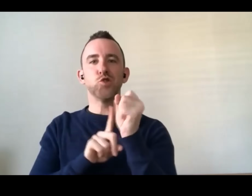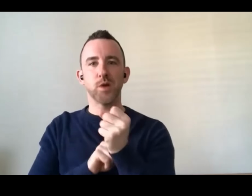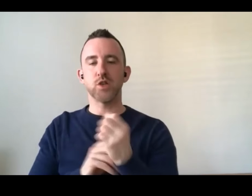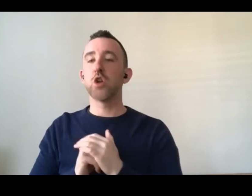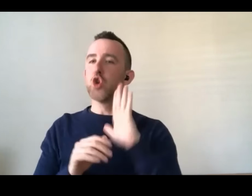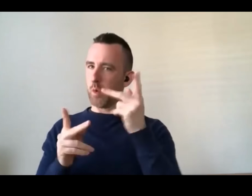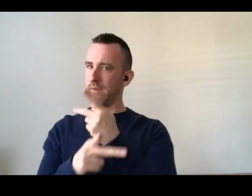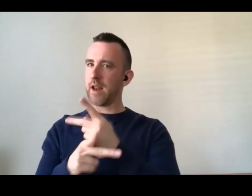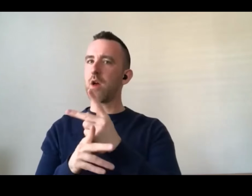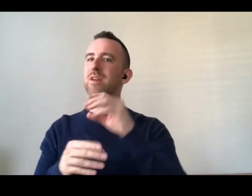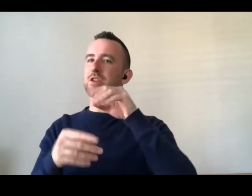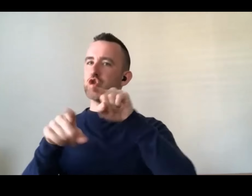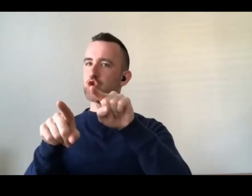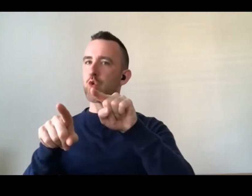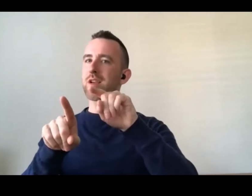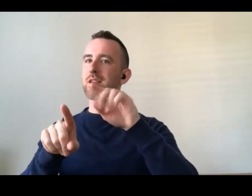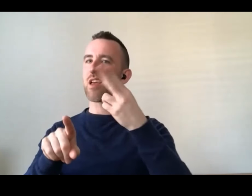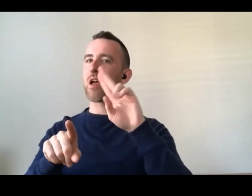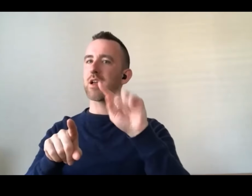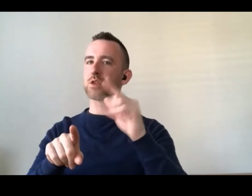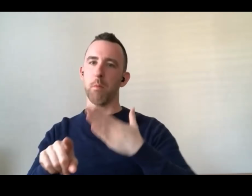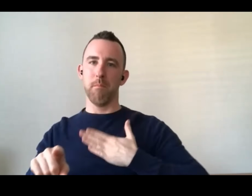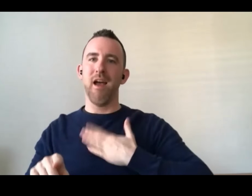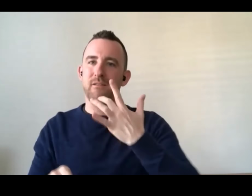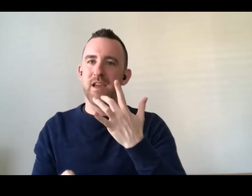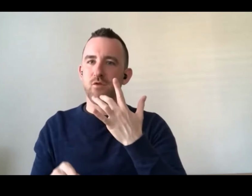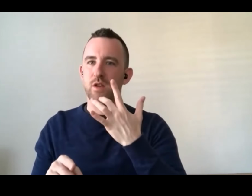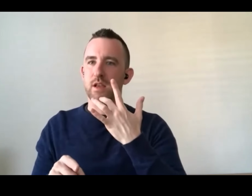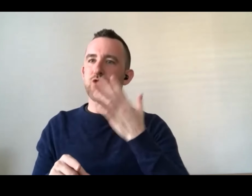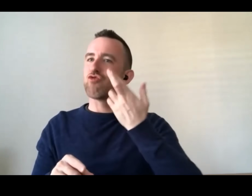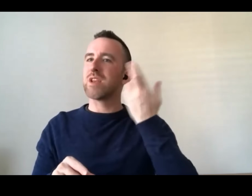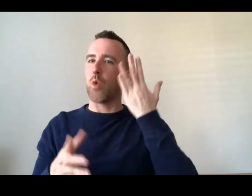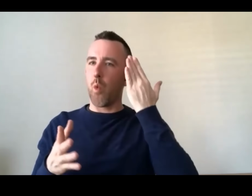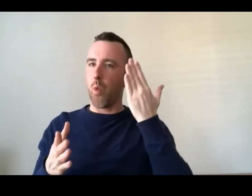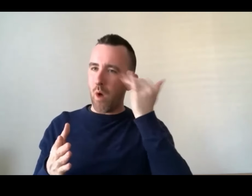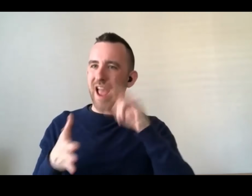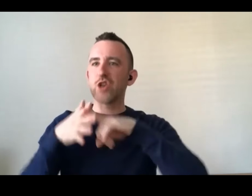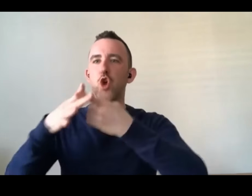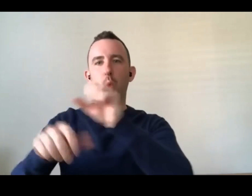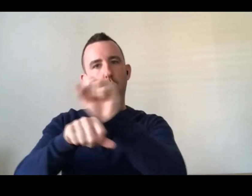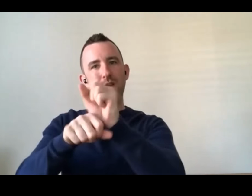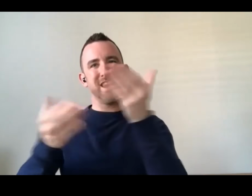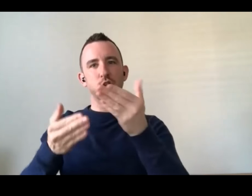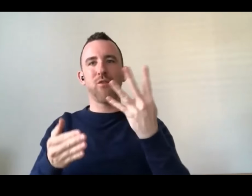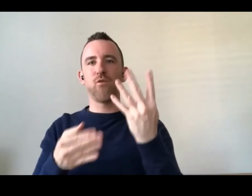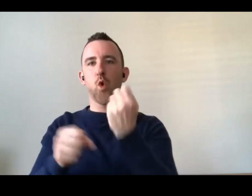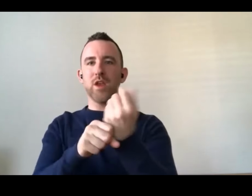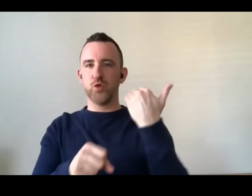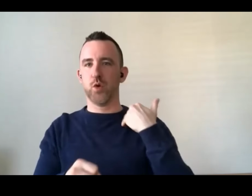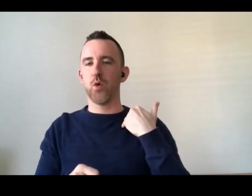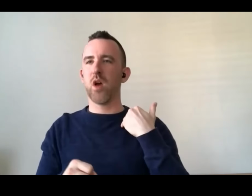the hunt. It's one of my favorite things about, it's part of the reason I started working here 4 years ago. I've known Misha